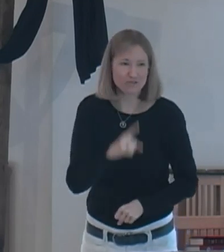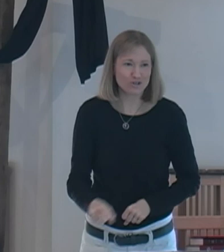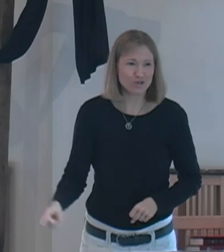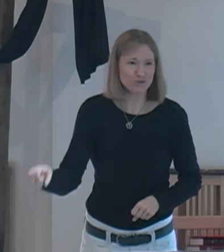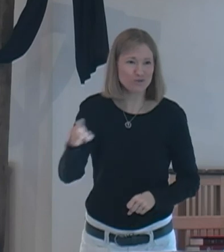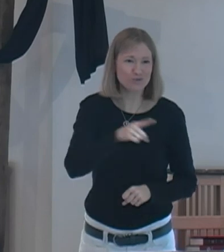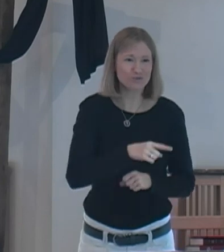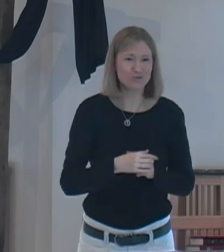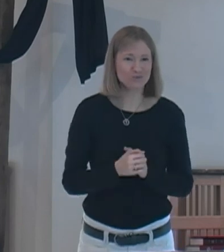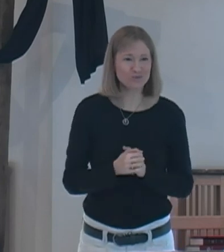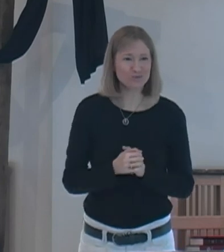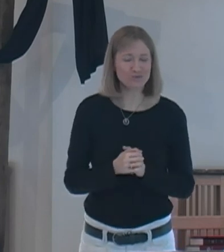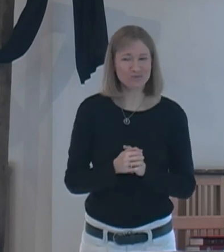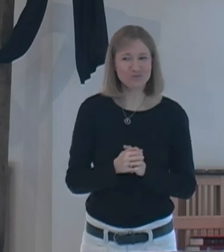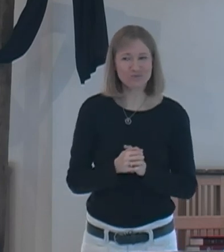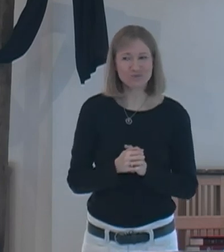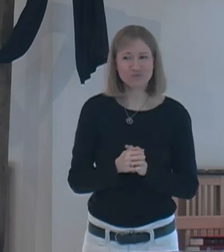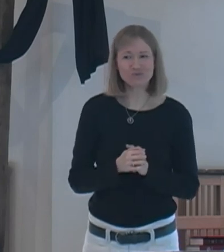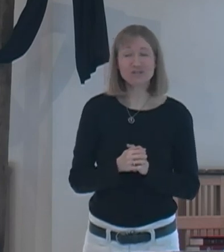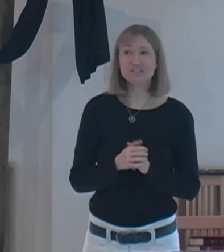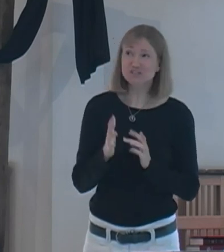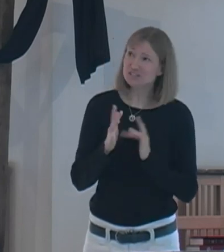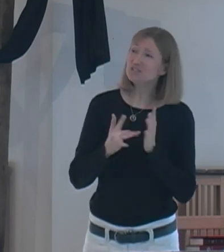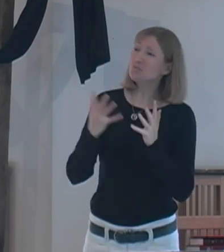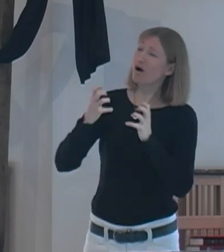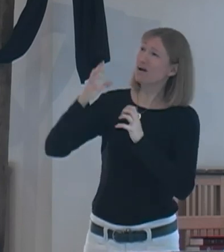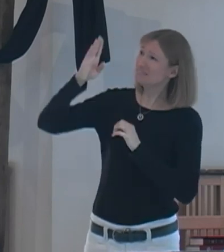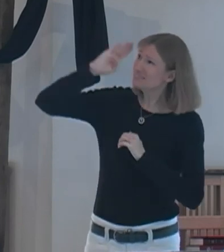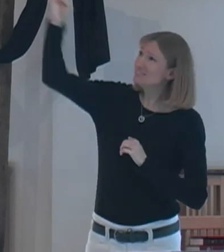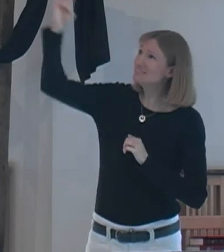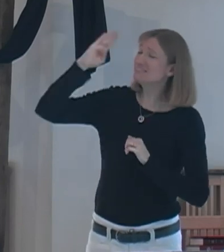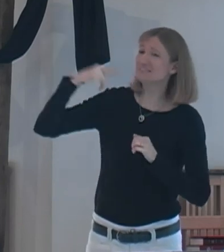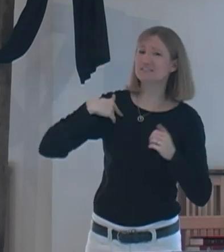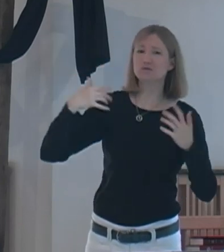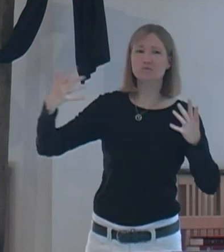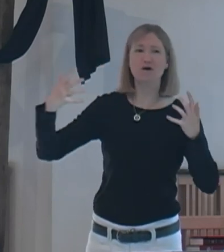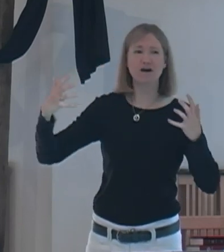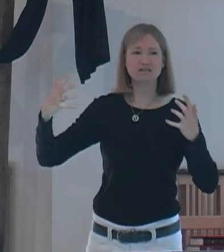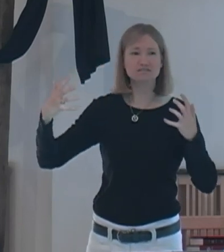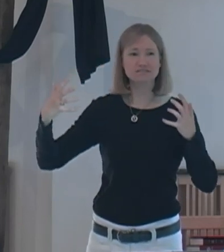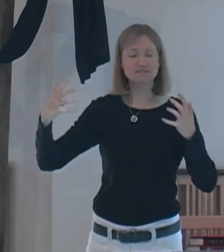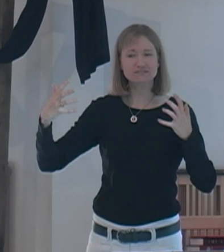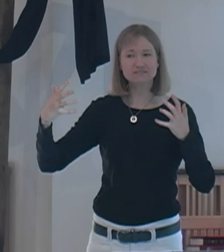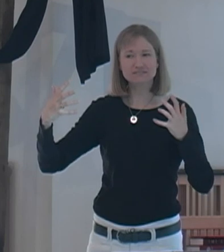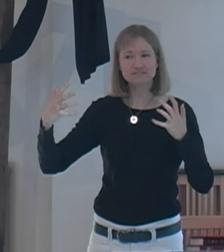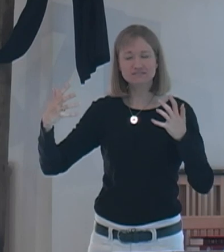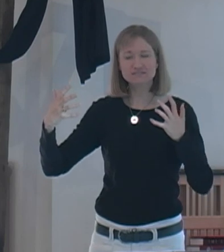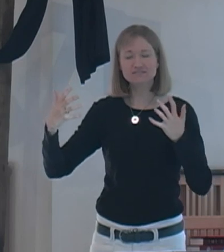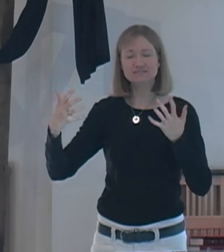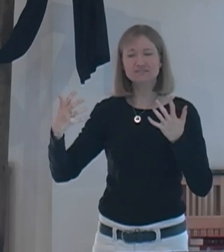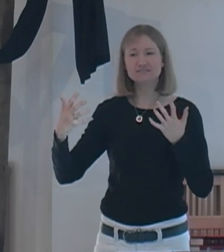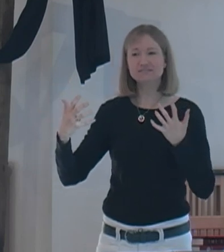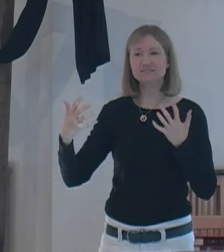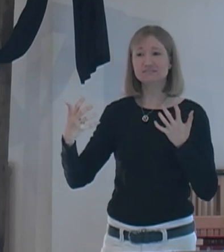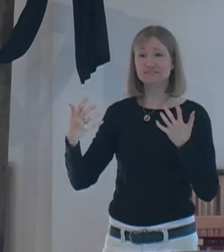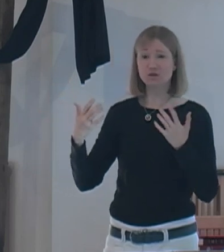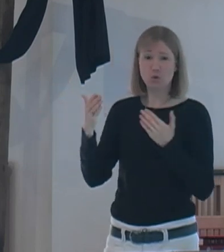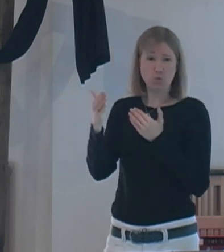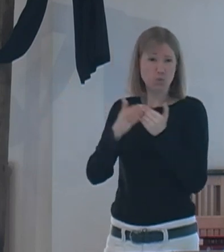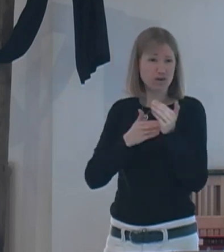to have access to him. And even now, he is dismantling the barriers that are keeping you from him, whether somebody